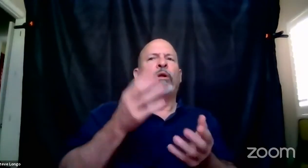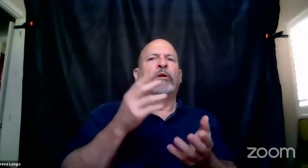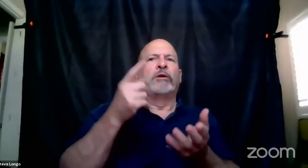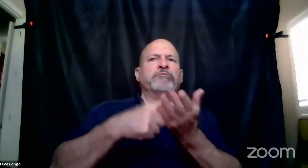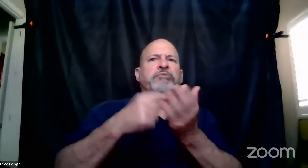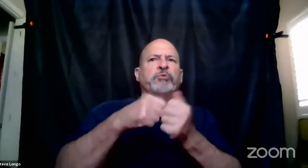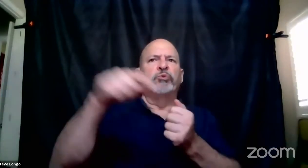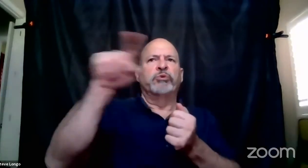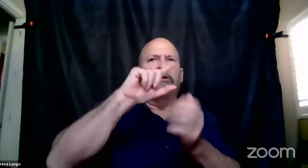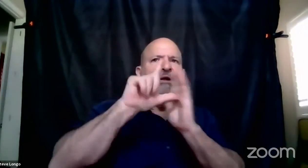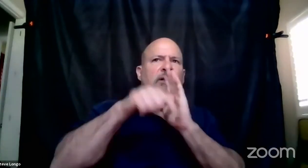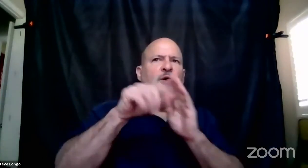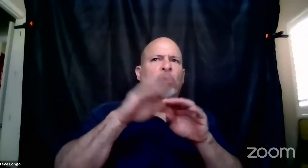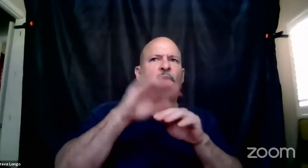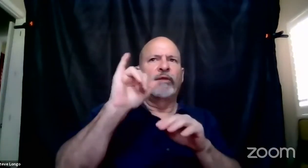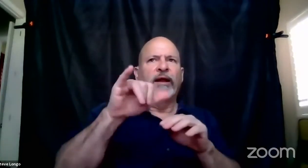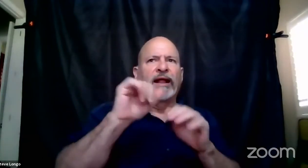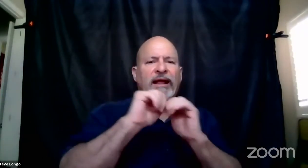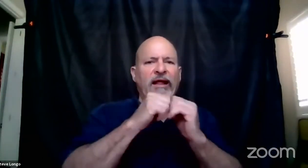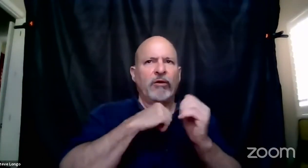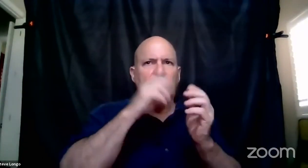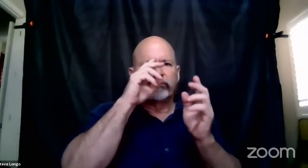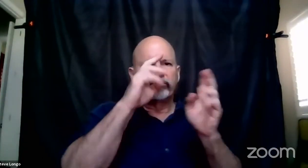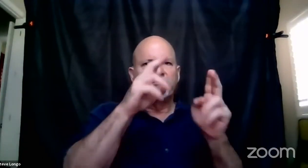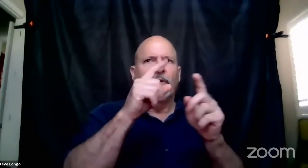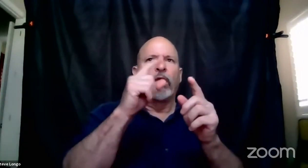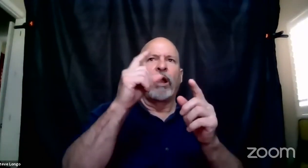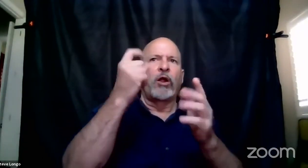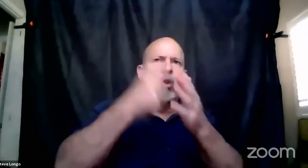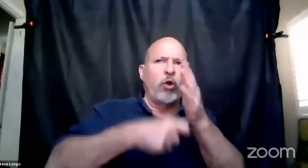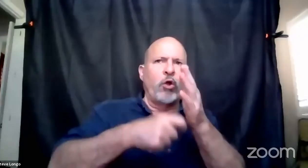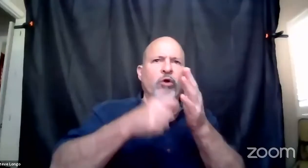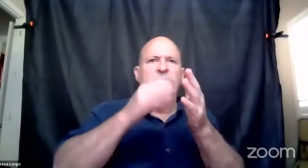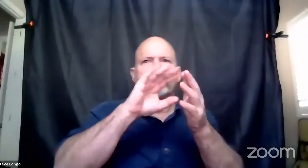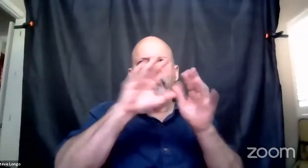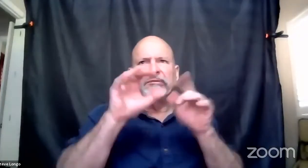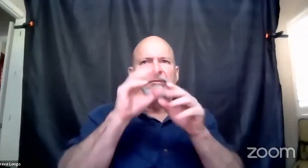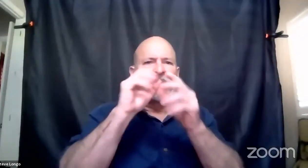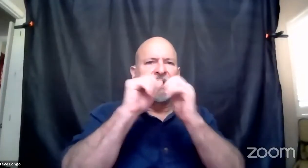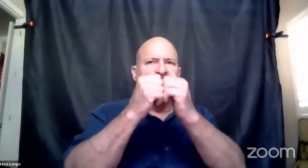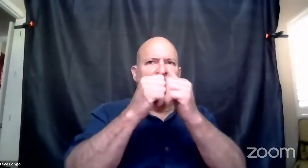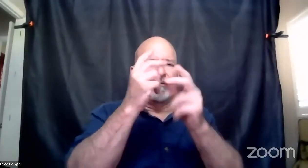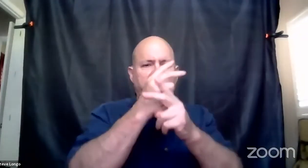connectivity. And I will bring that up for future discussion, looking at the